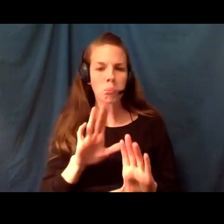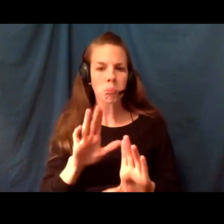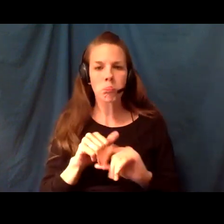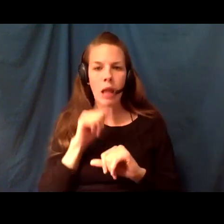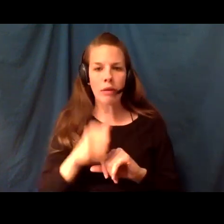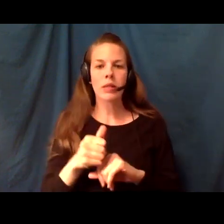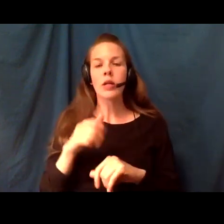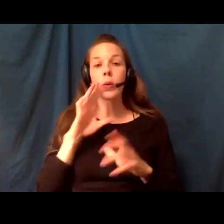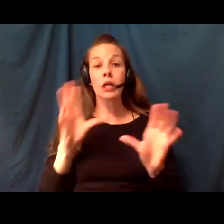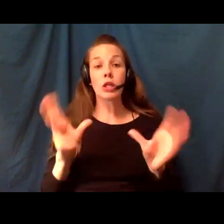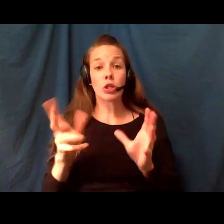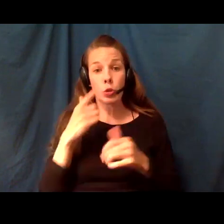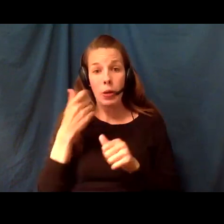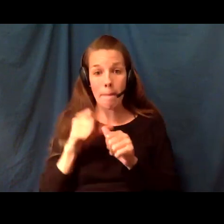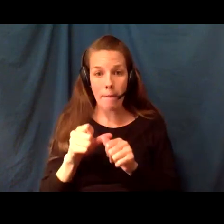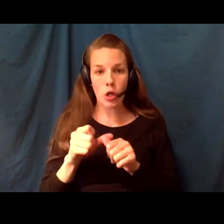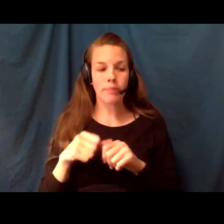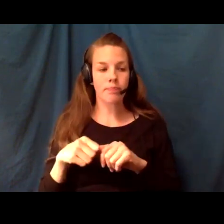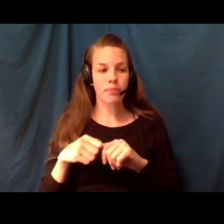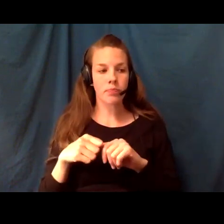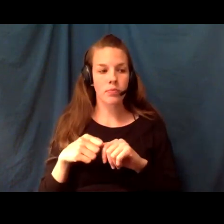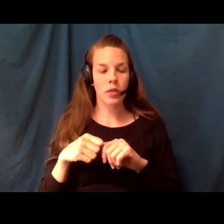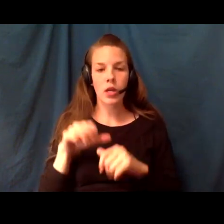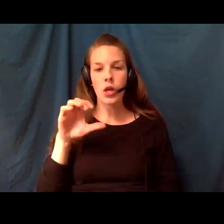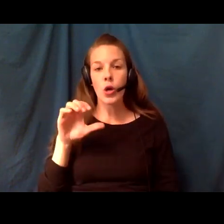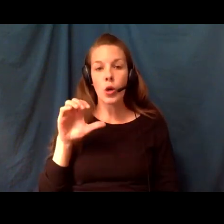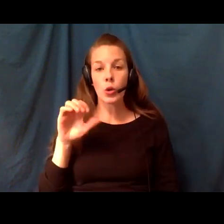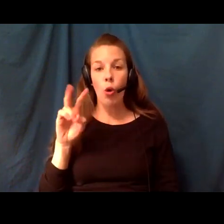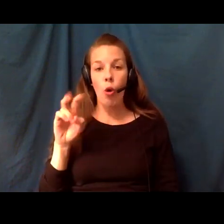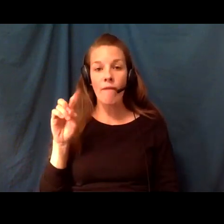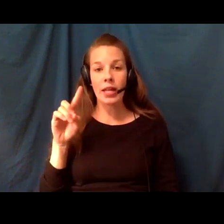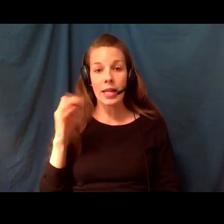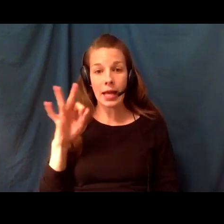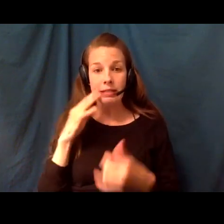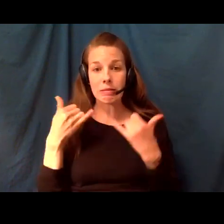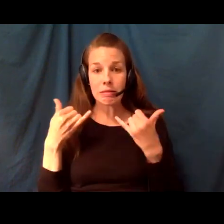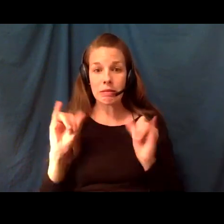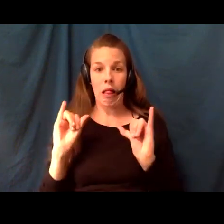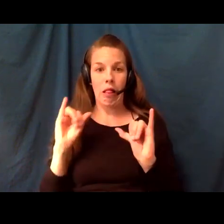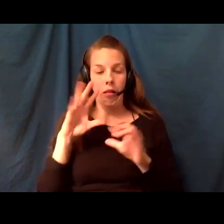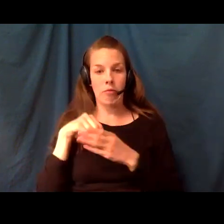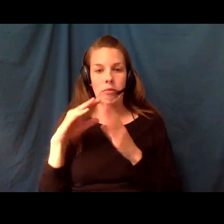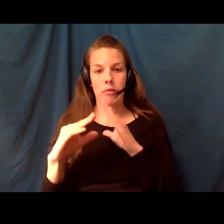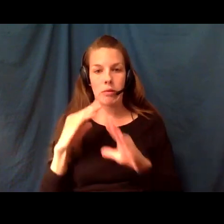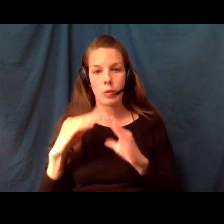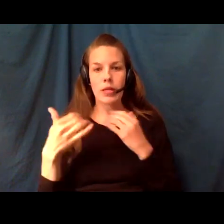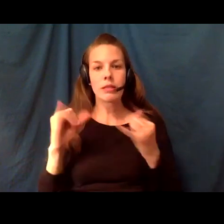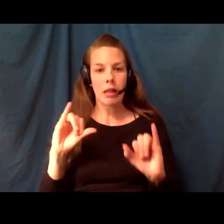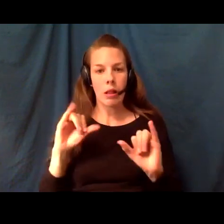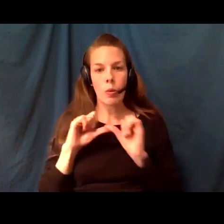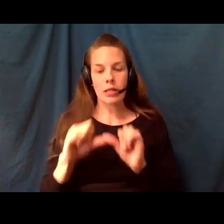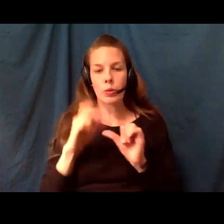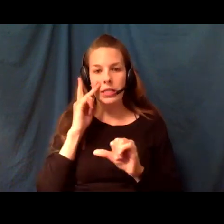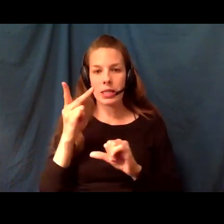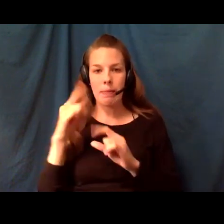encourage you to remember these points. COVID-19 is still in our community. We continue to see positive